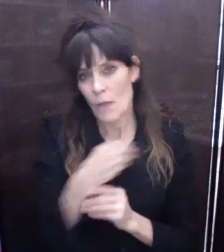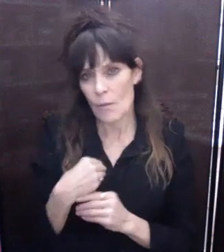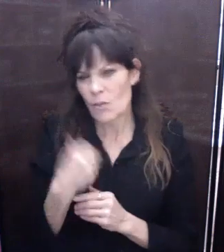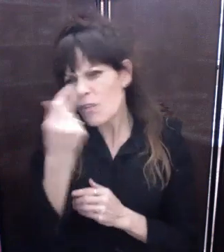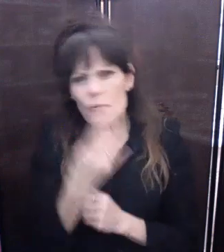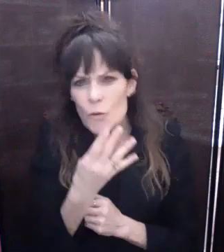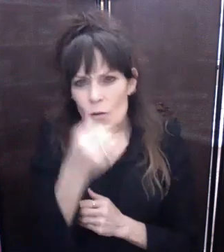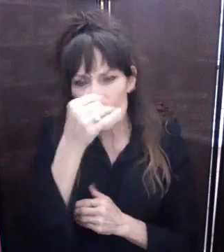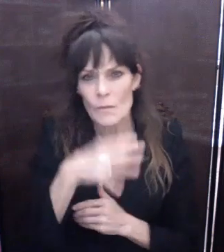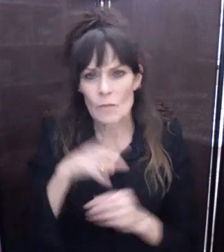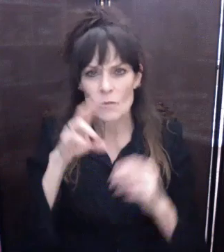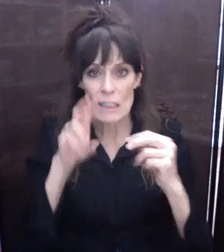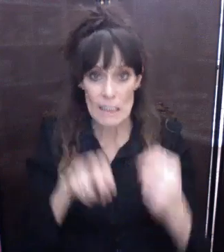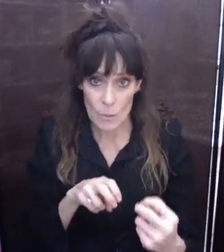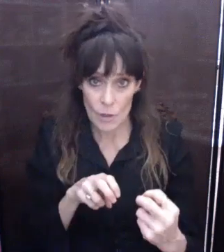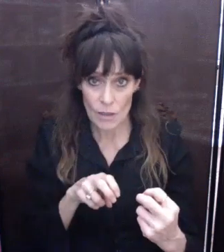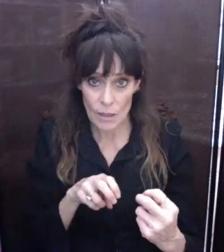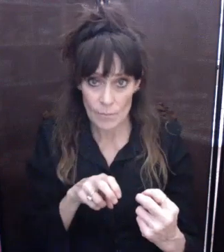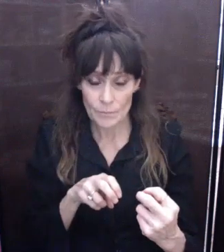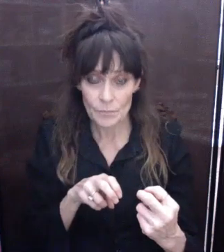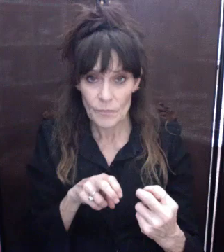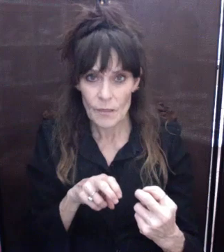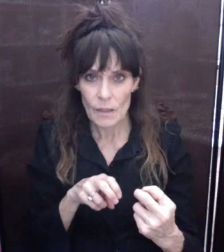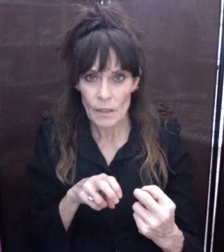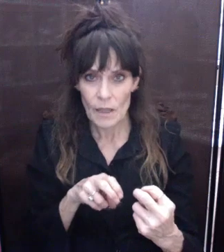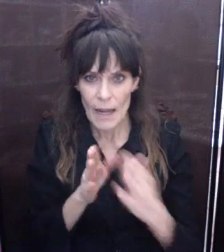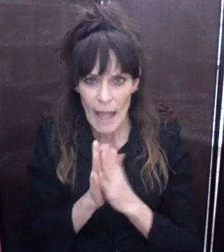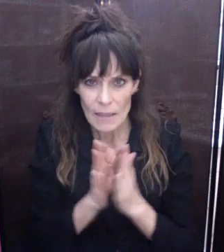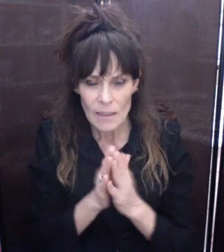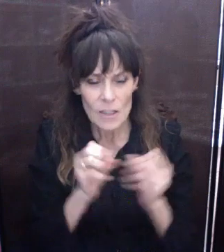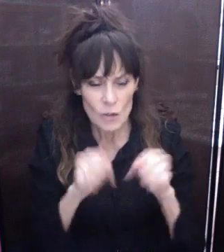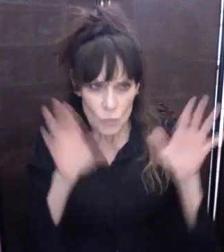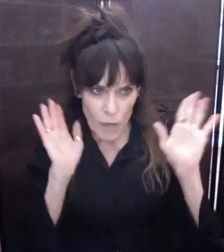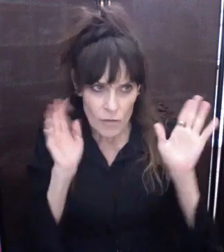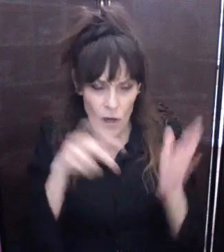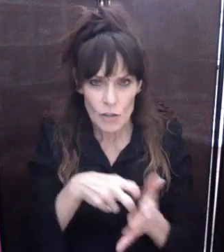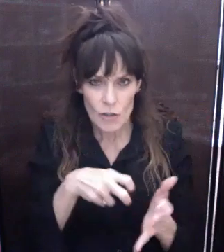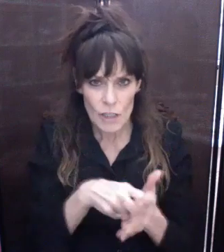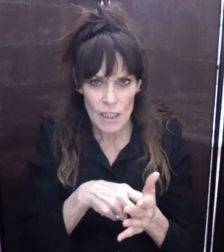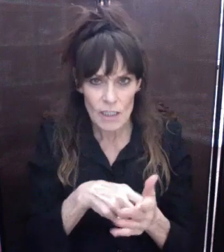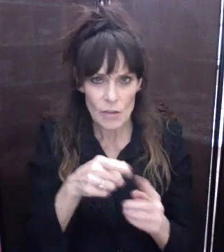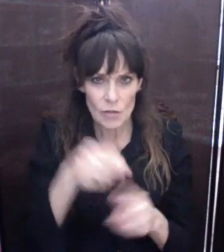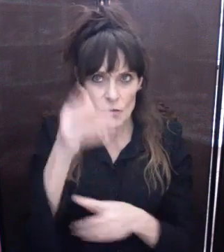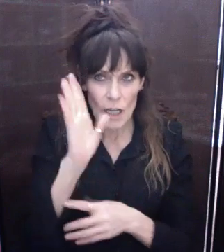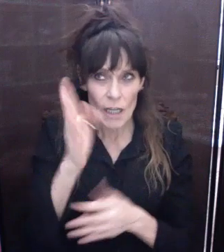would sit with him and ask him to surrender on his knees to God and to ask God for help to get